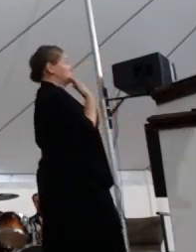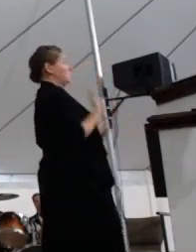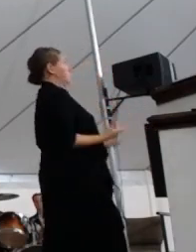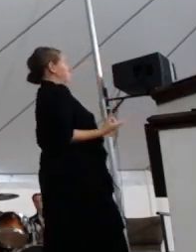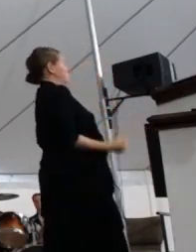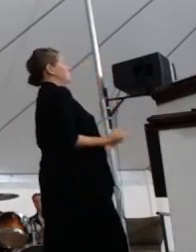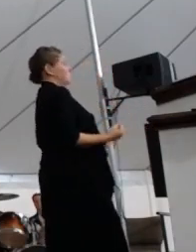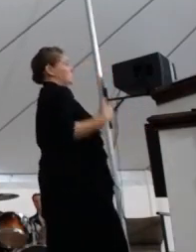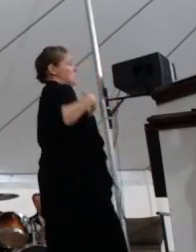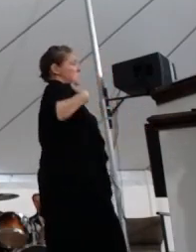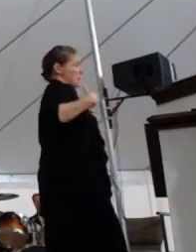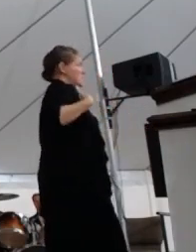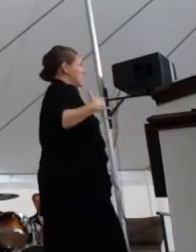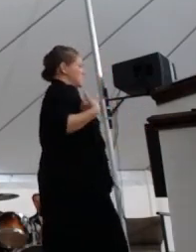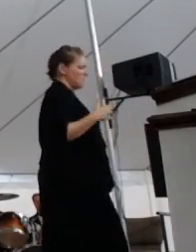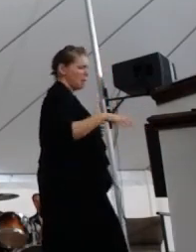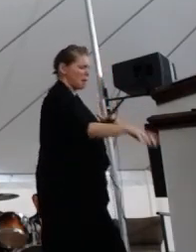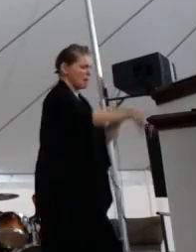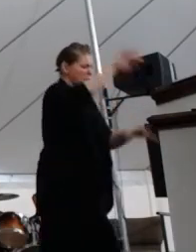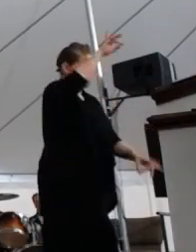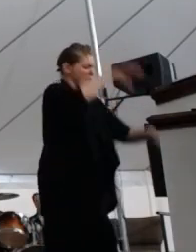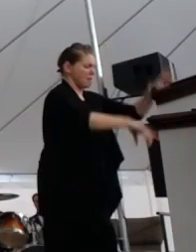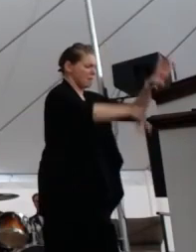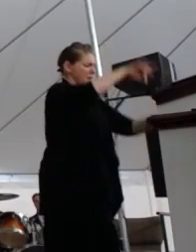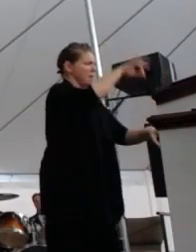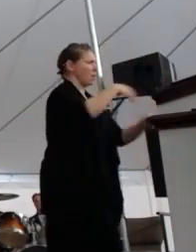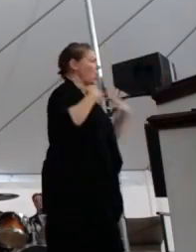do. They were pulling at her clothes and pulling at